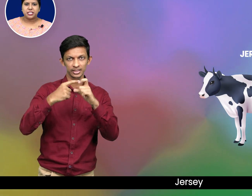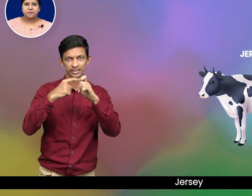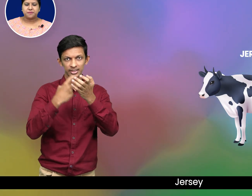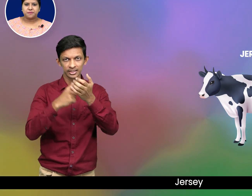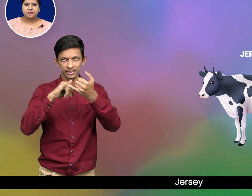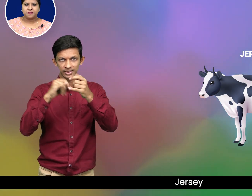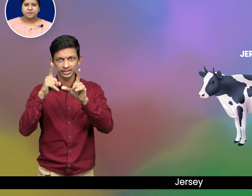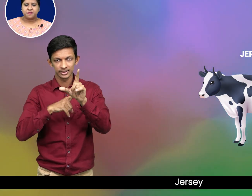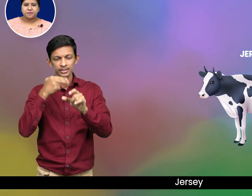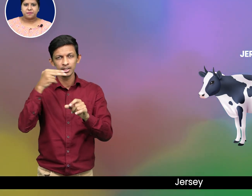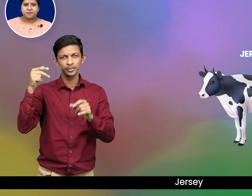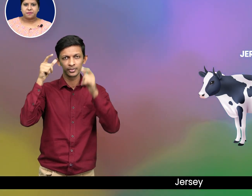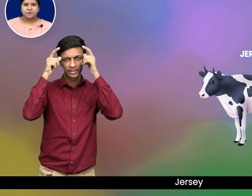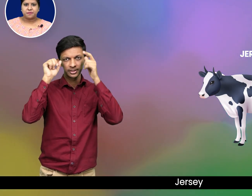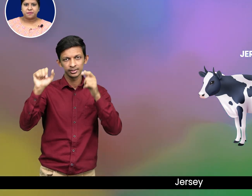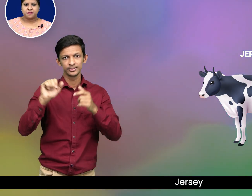Jersey.